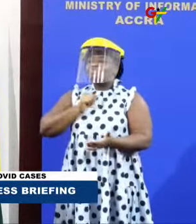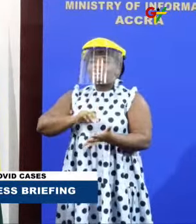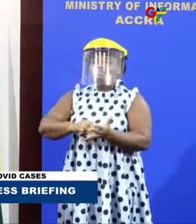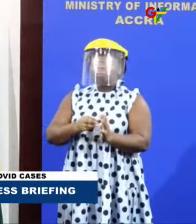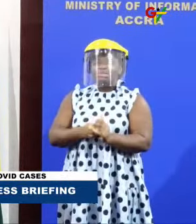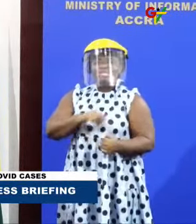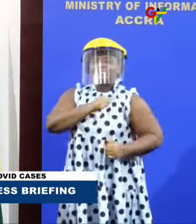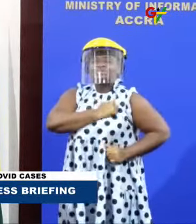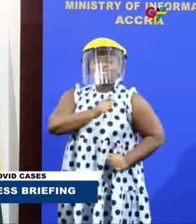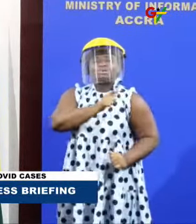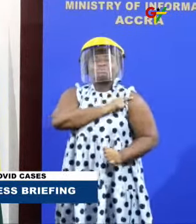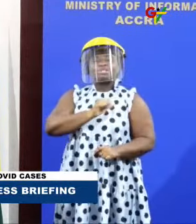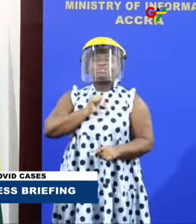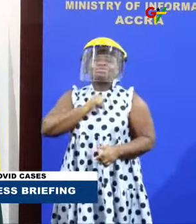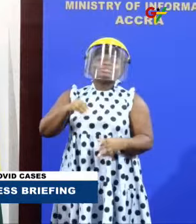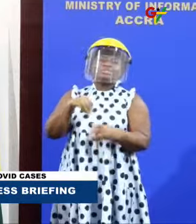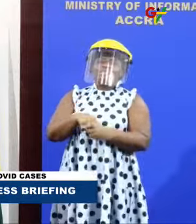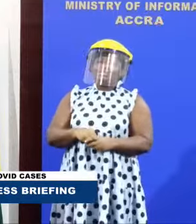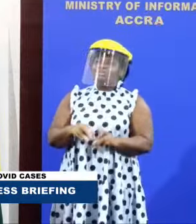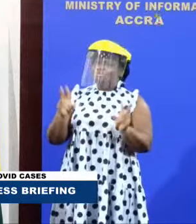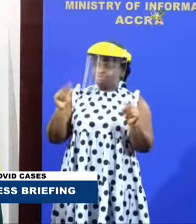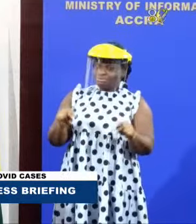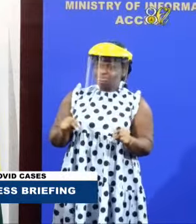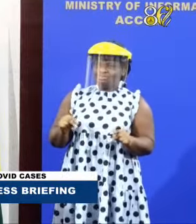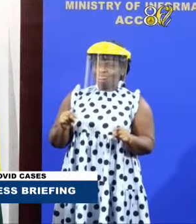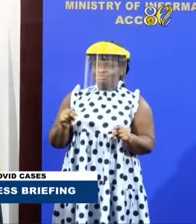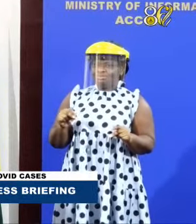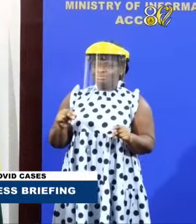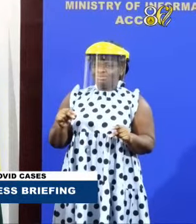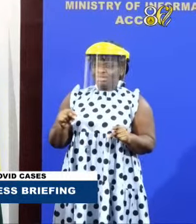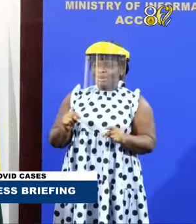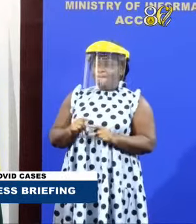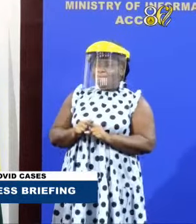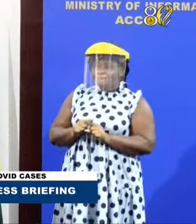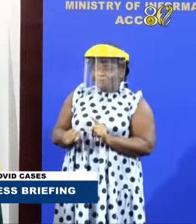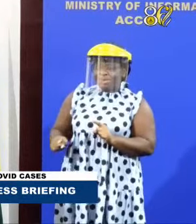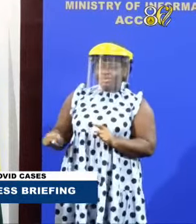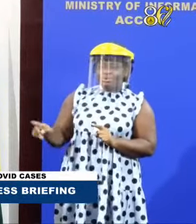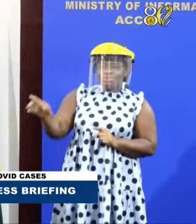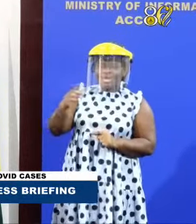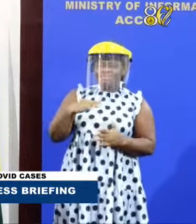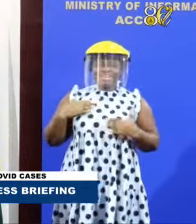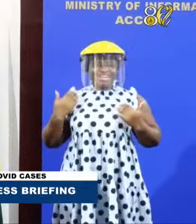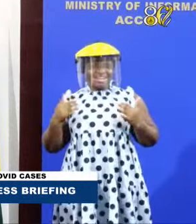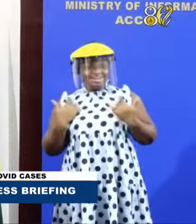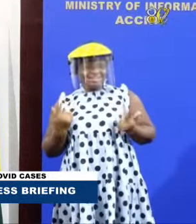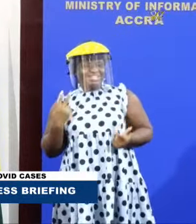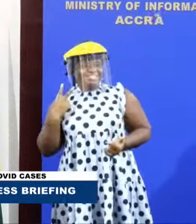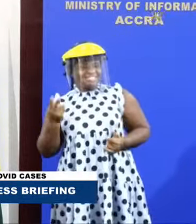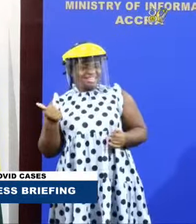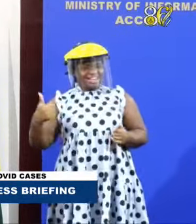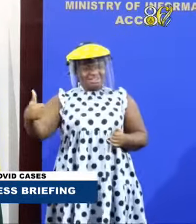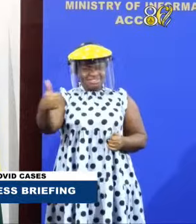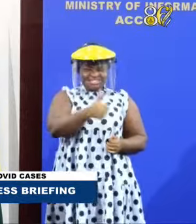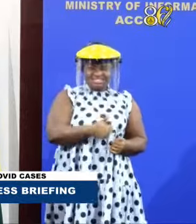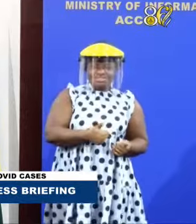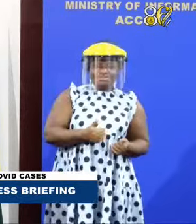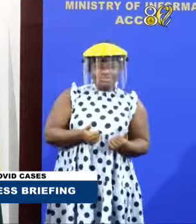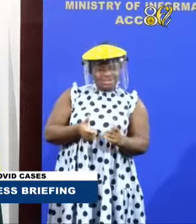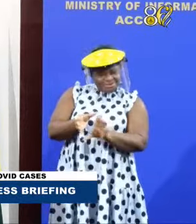other agencies participating in enforcement, and I think we'll be very happy if we see some